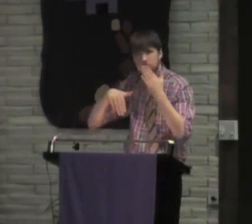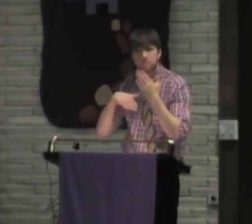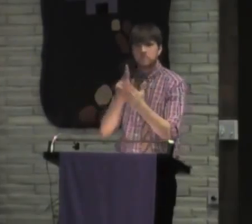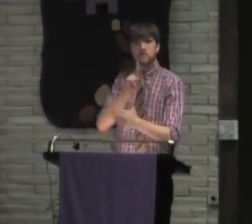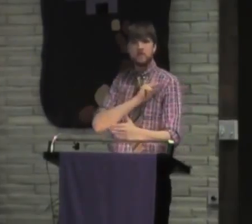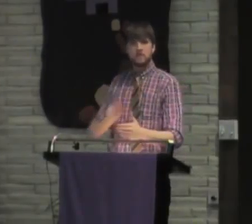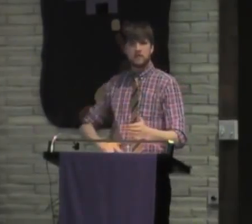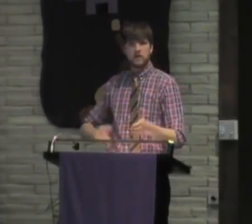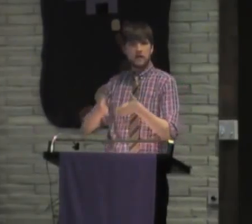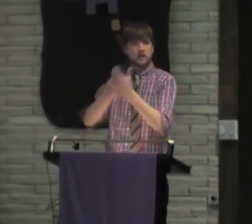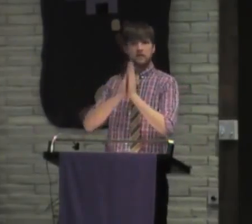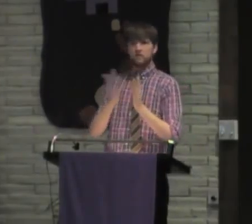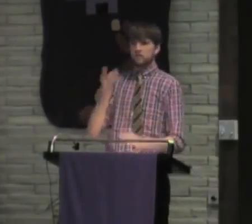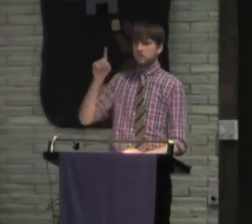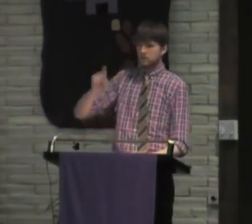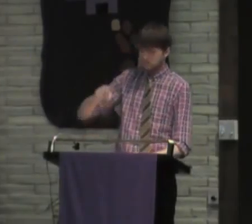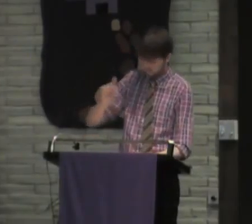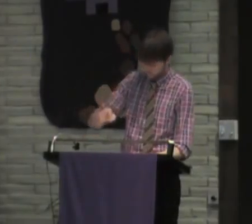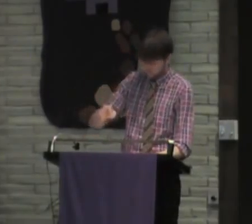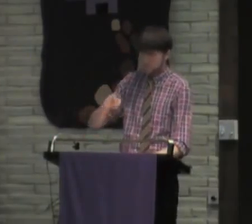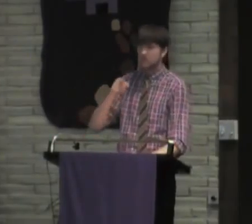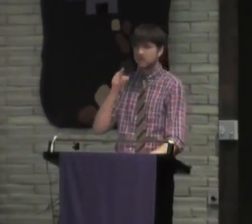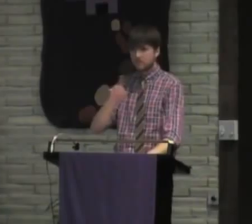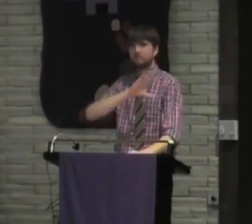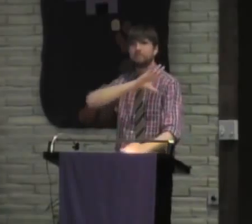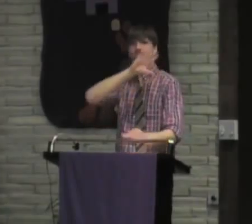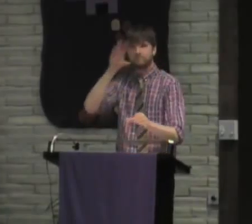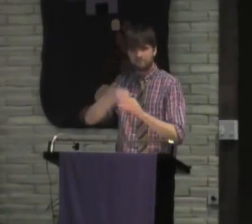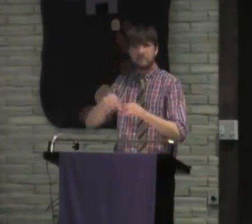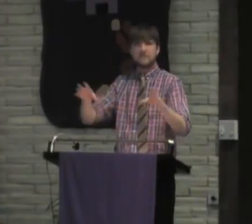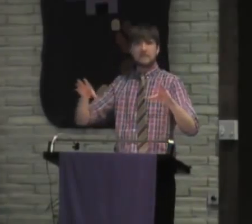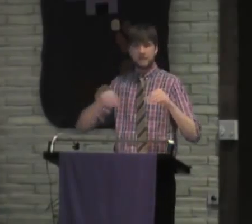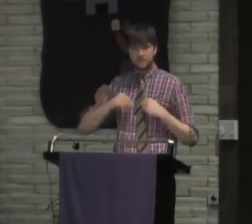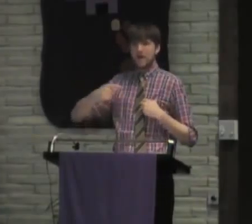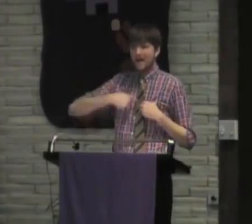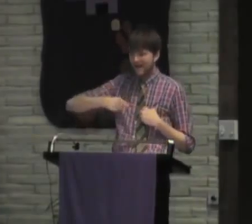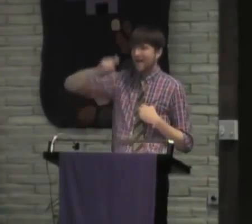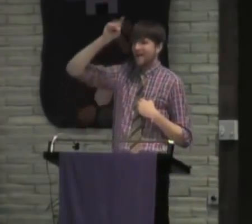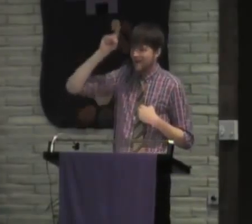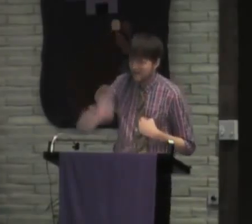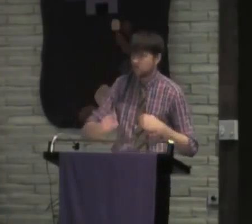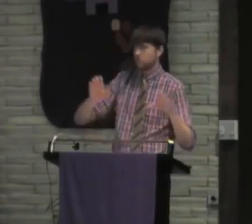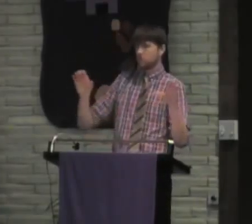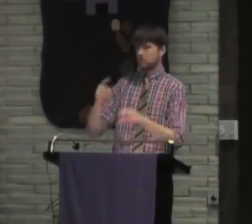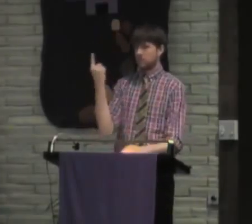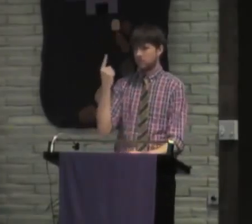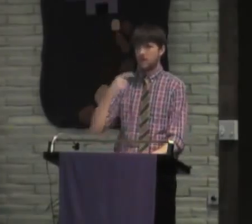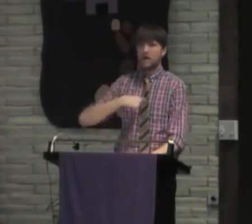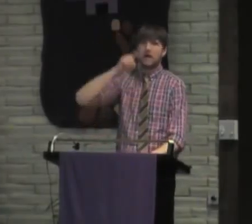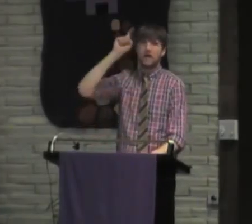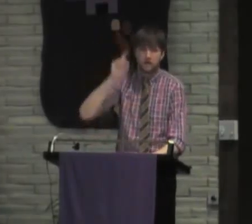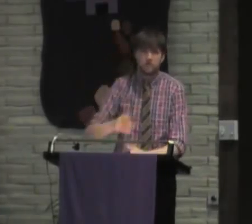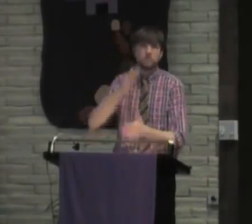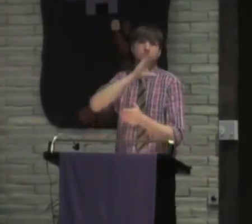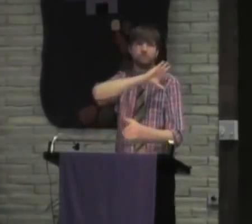that he wanted to risk his life and his career to confront the king